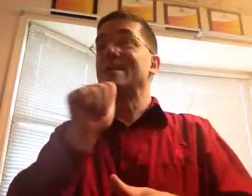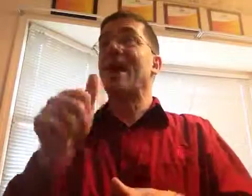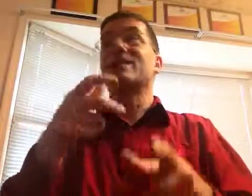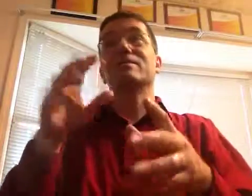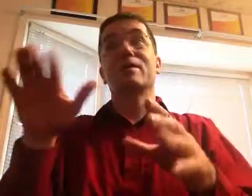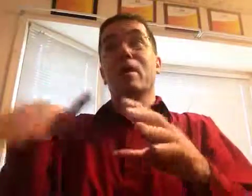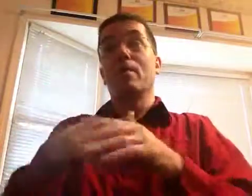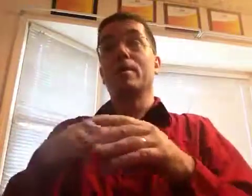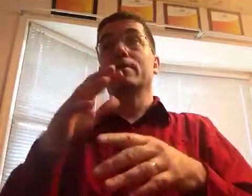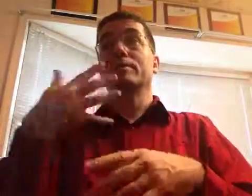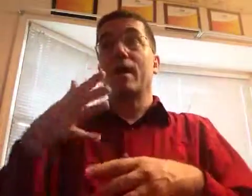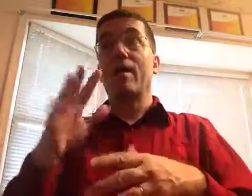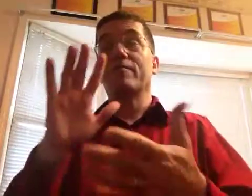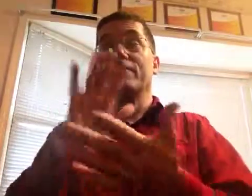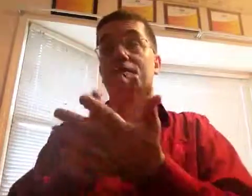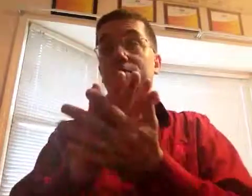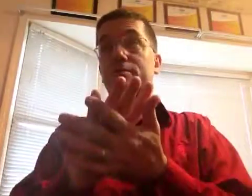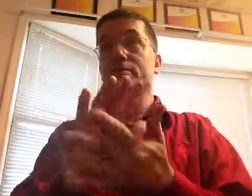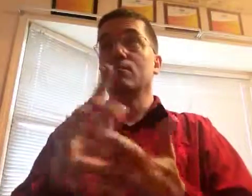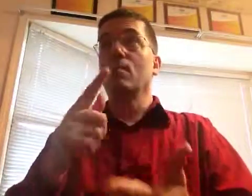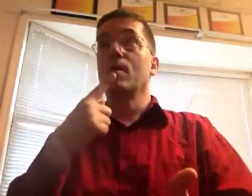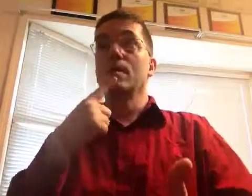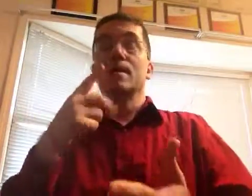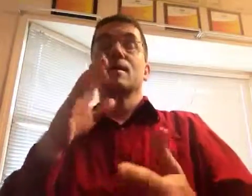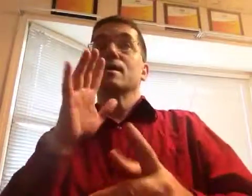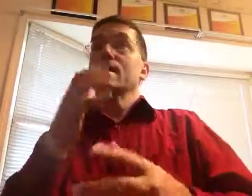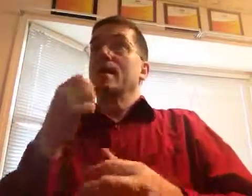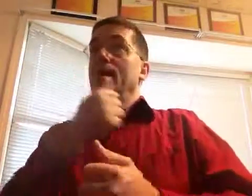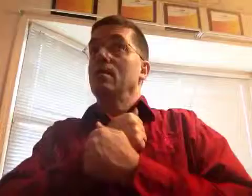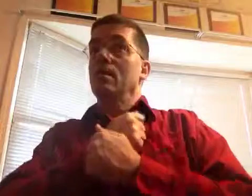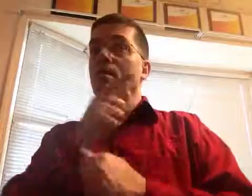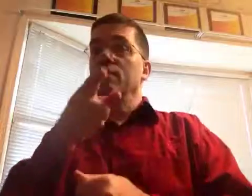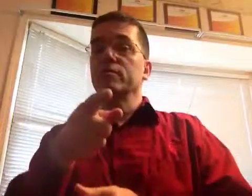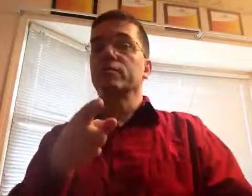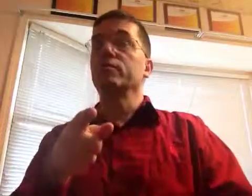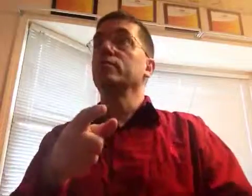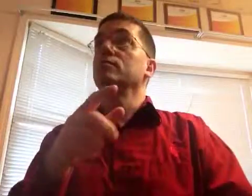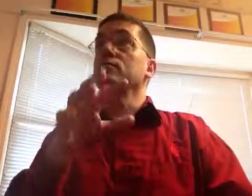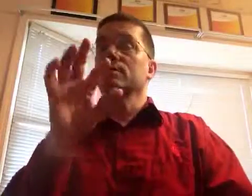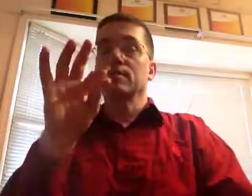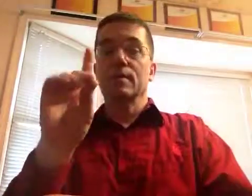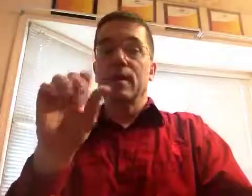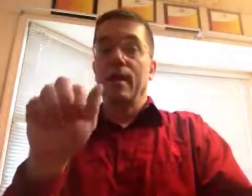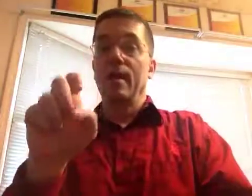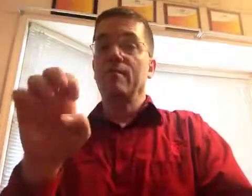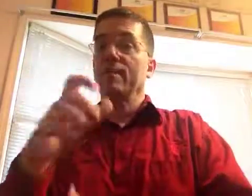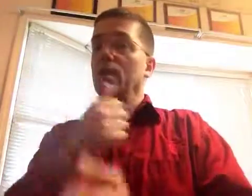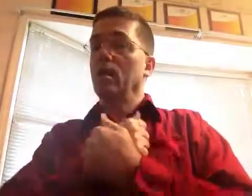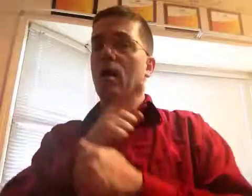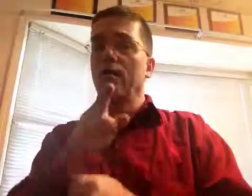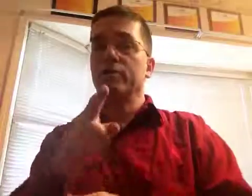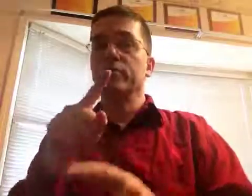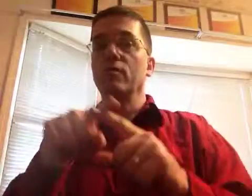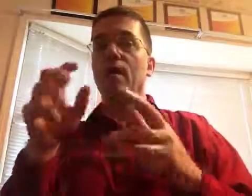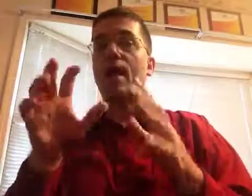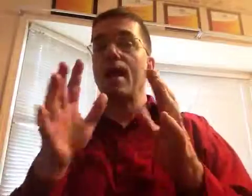high school because he took an economics course and his coach teacher actually did your program with them, with his